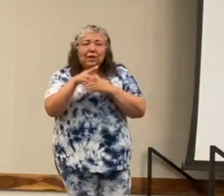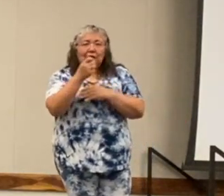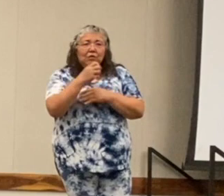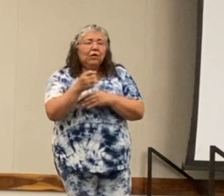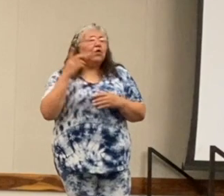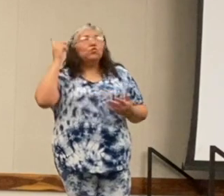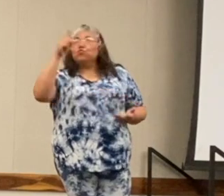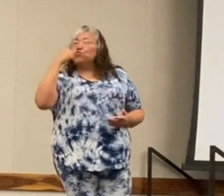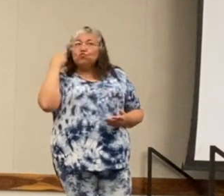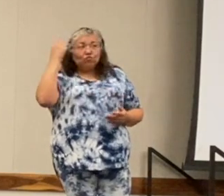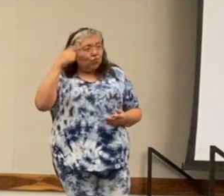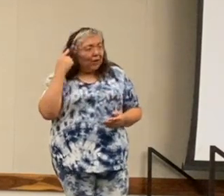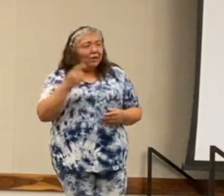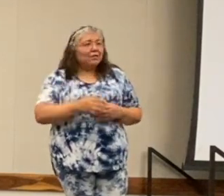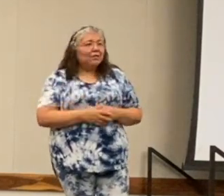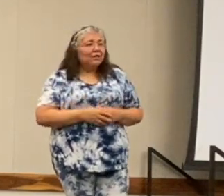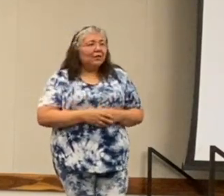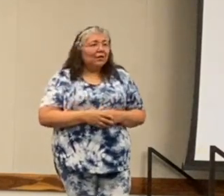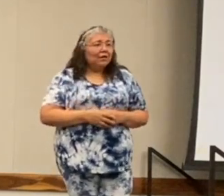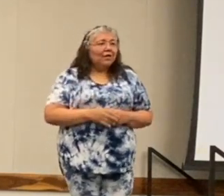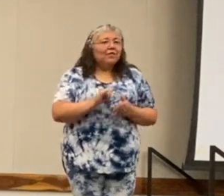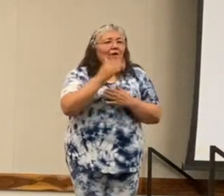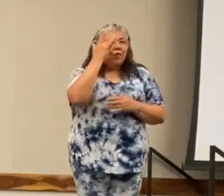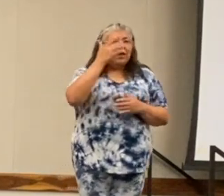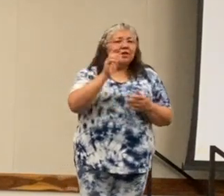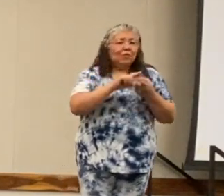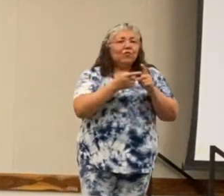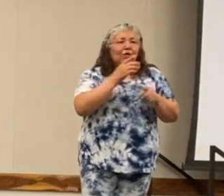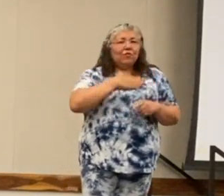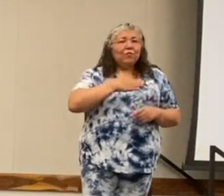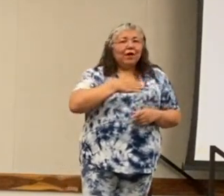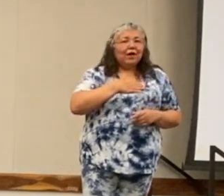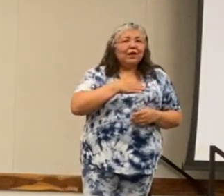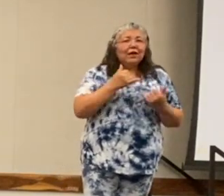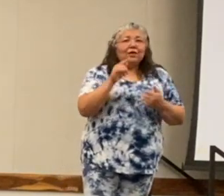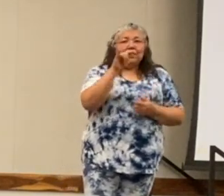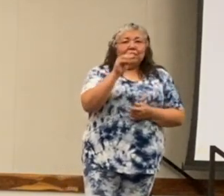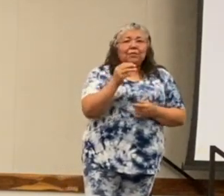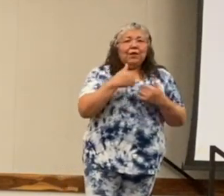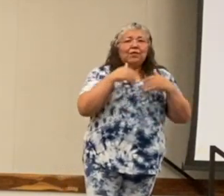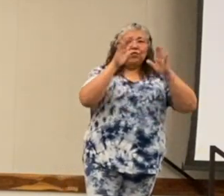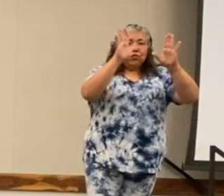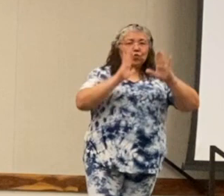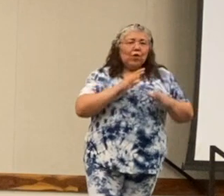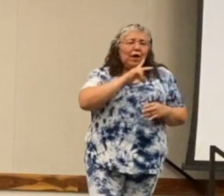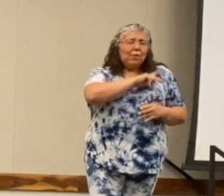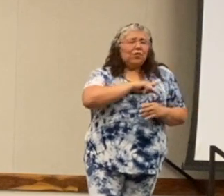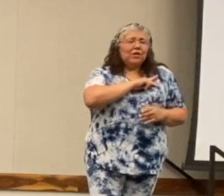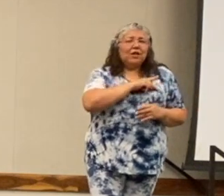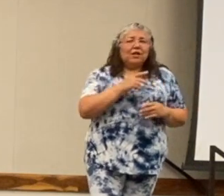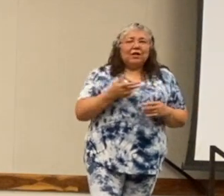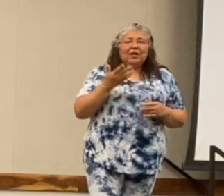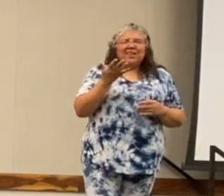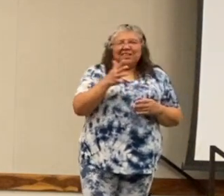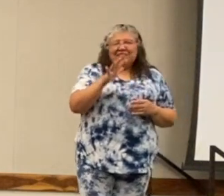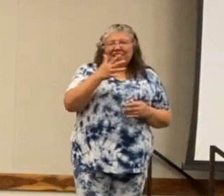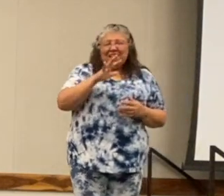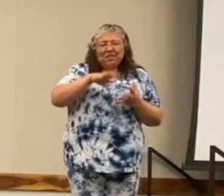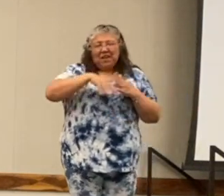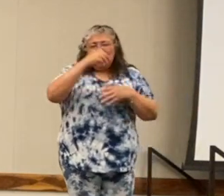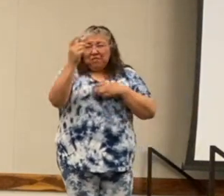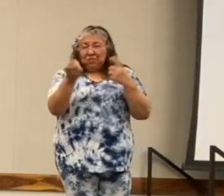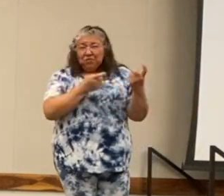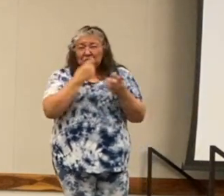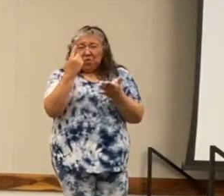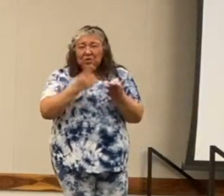crazy. And that's why he's a friend of mine. And Tim had this great personality. He got kind of out of control sometimes,